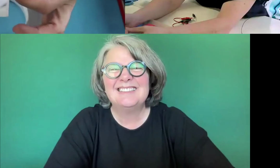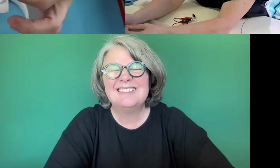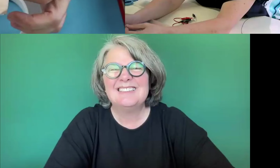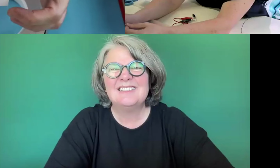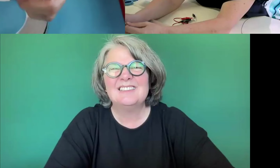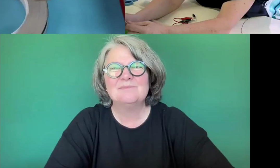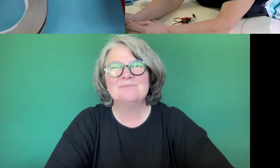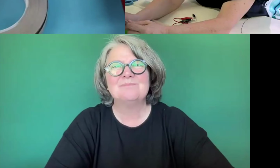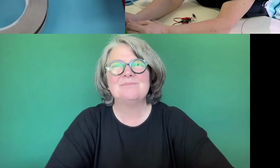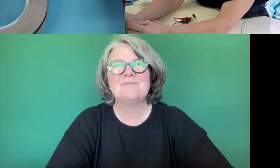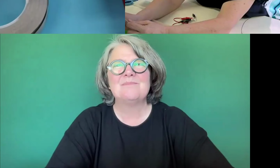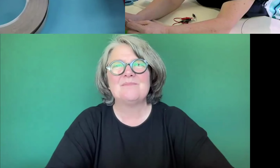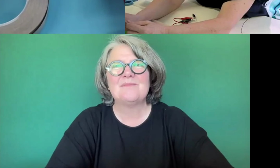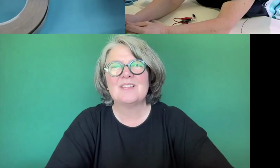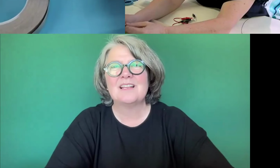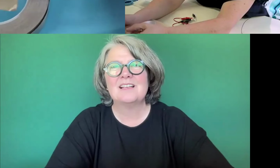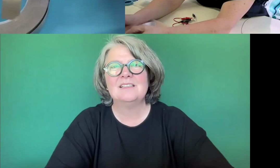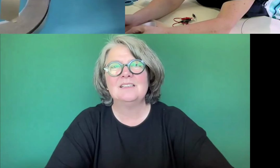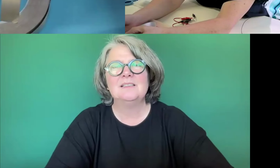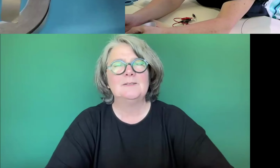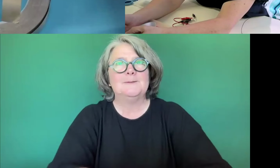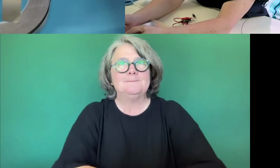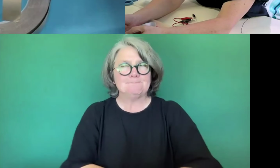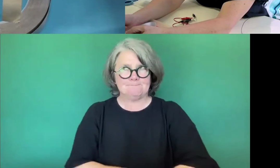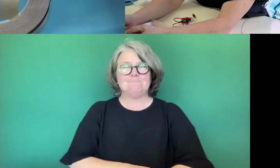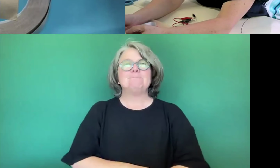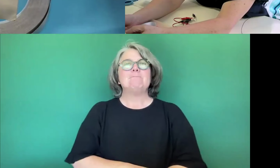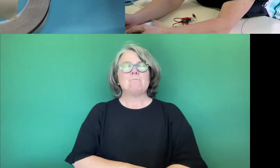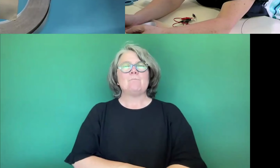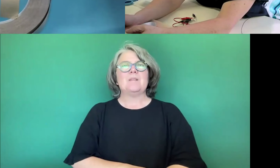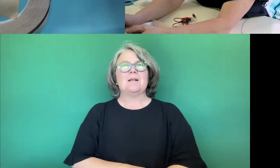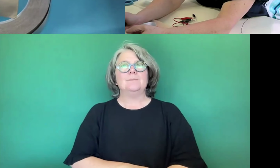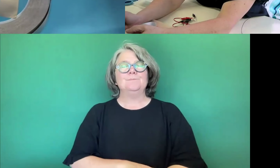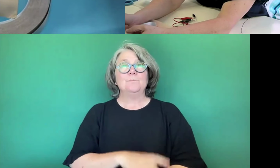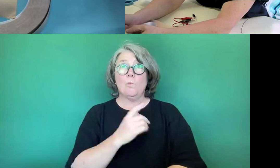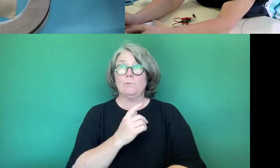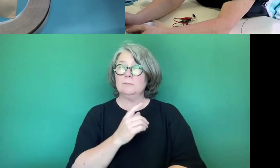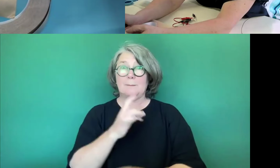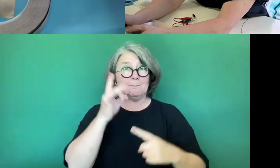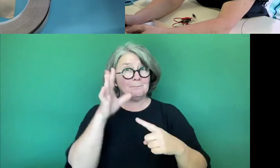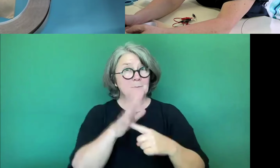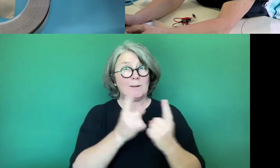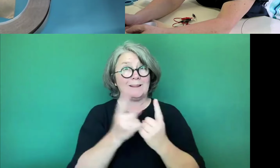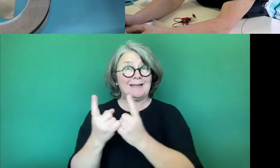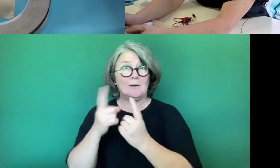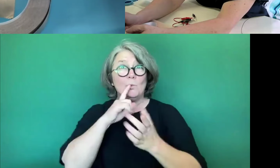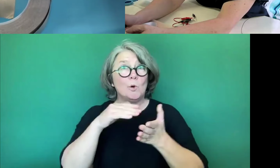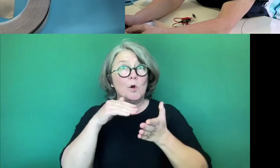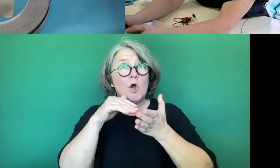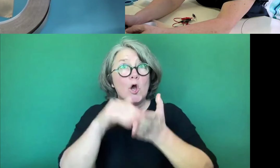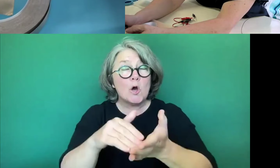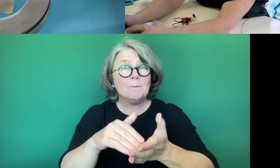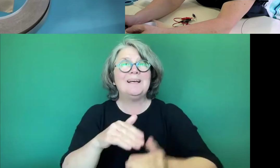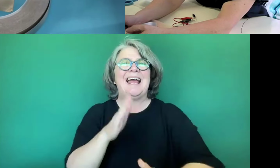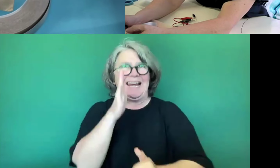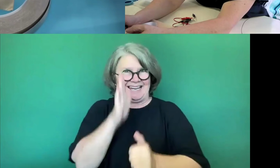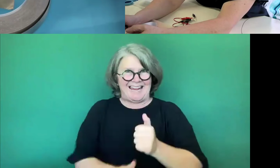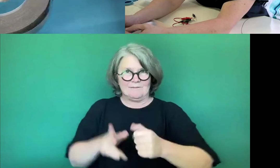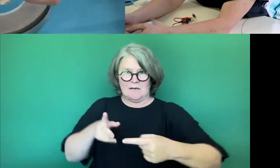The one thing that's going to make all the difference to your TapeBlock experience is cut the silver, not the